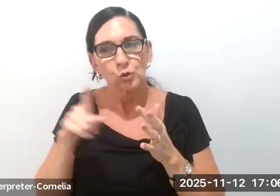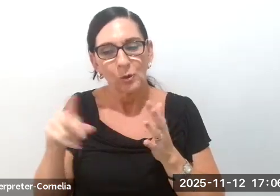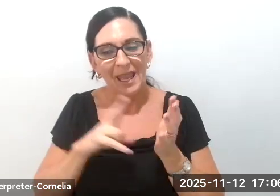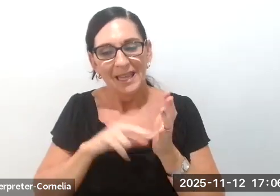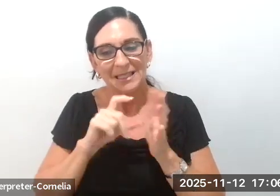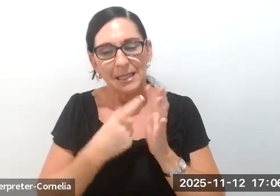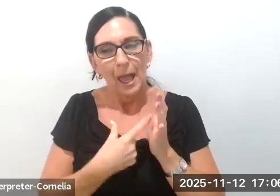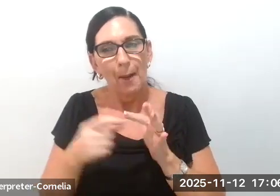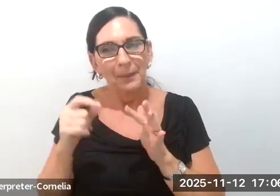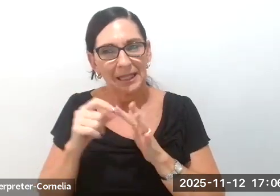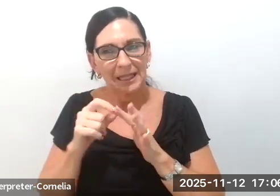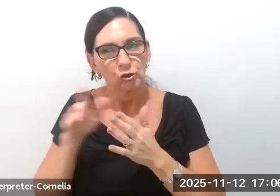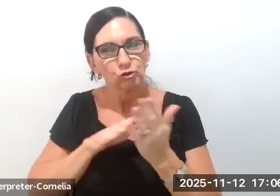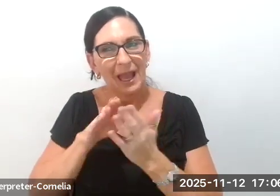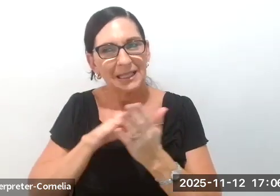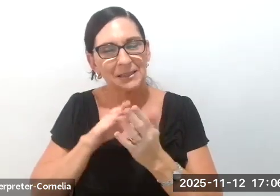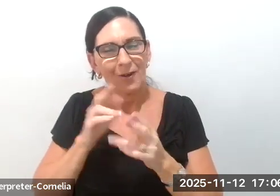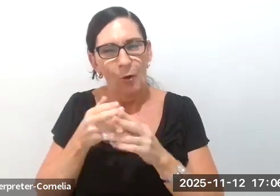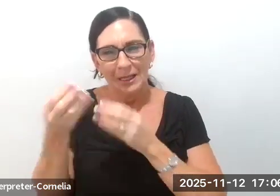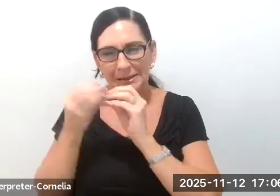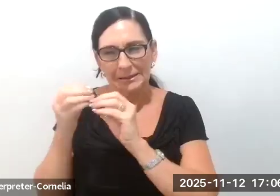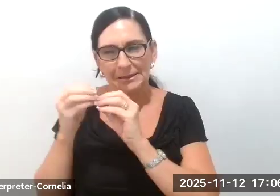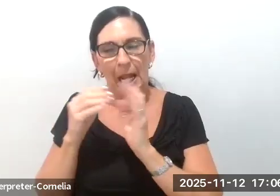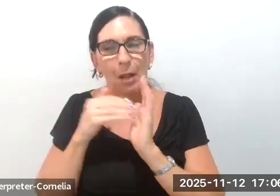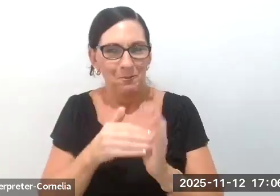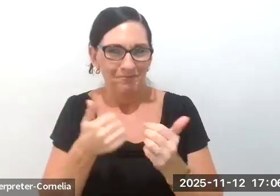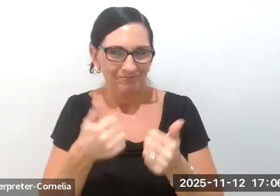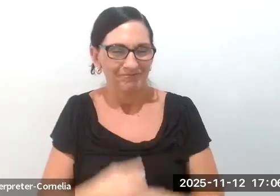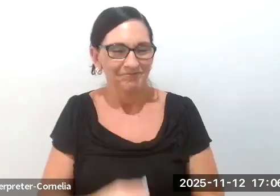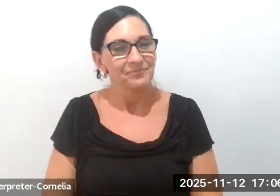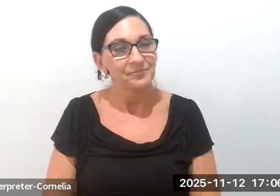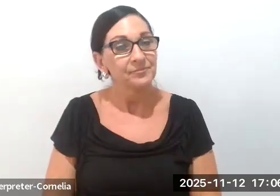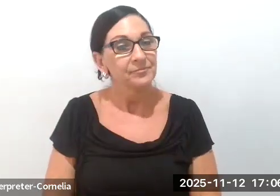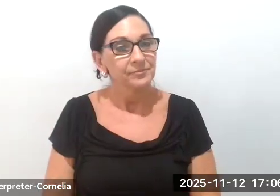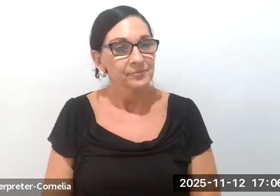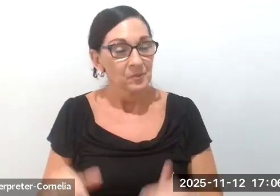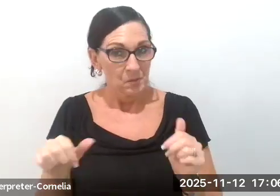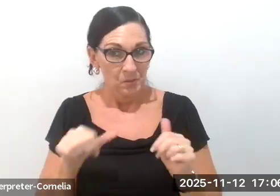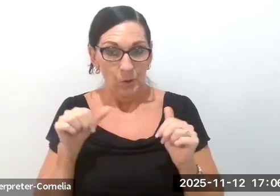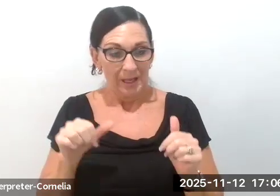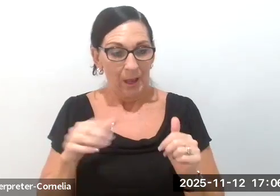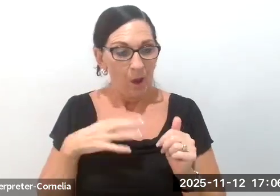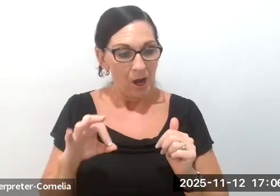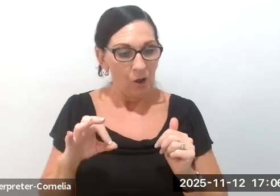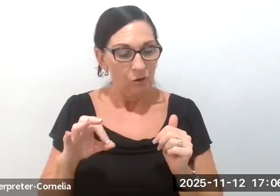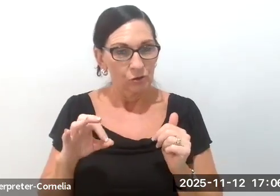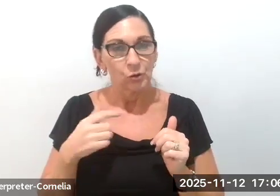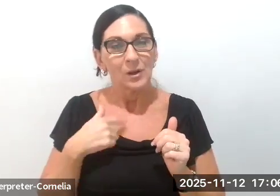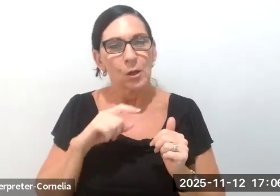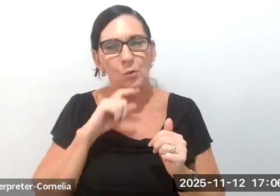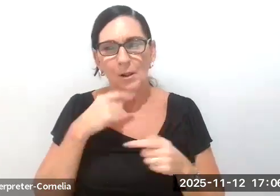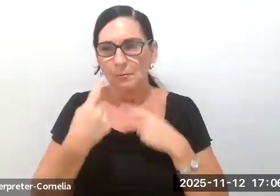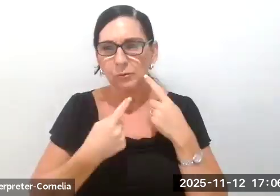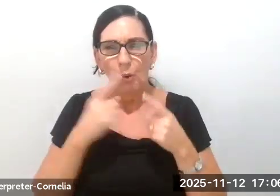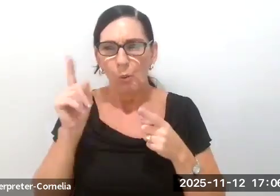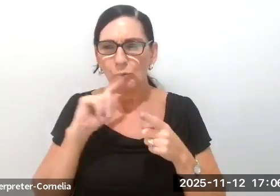in the chat. We really want to make this a great session. So let's go over what we're going to be covering